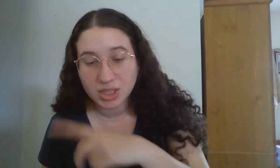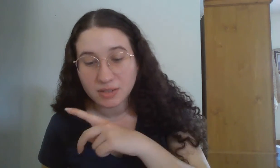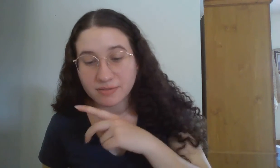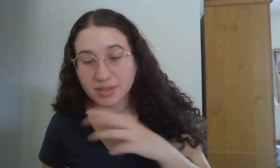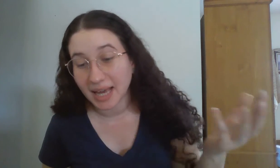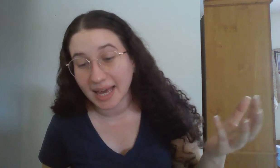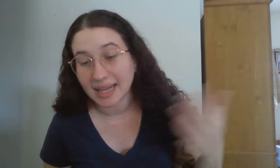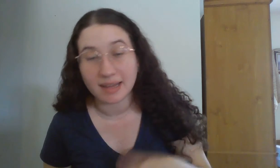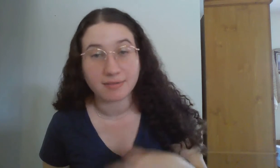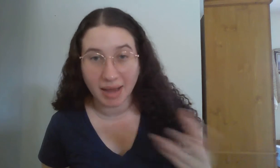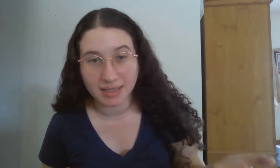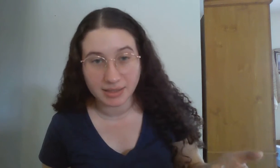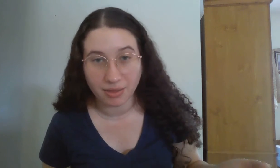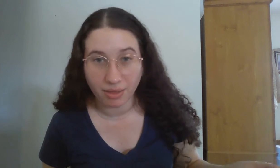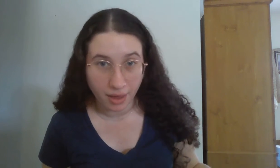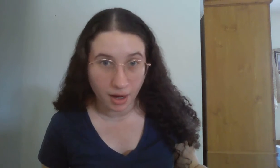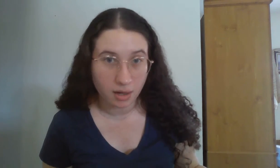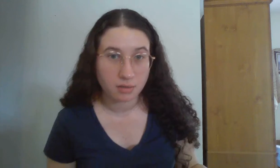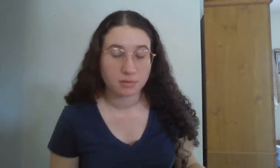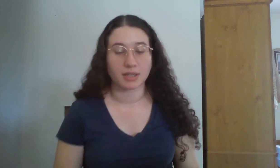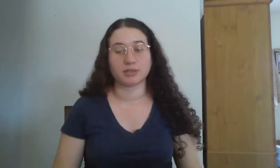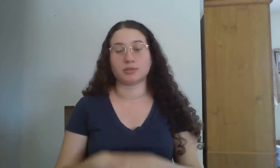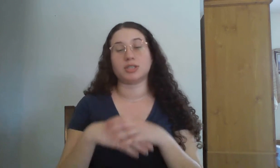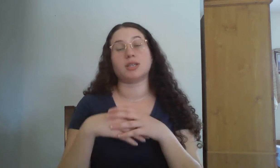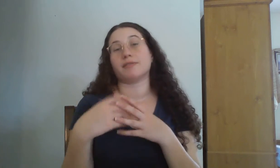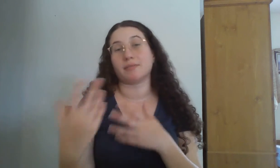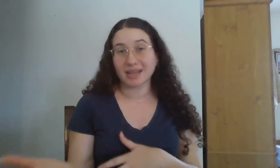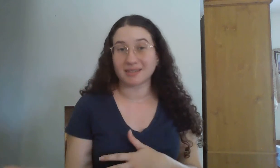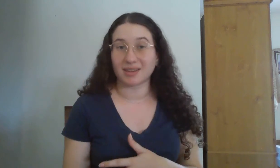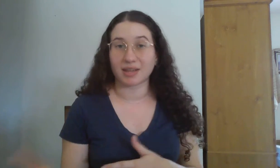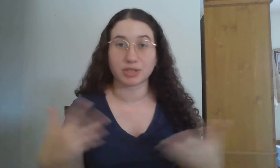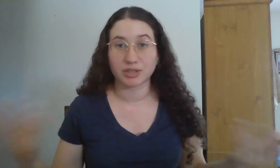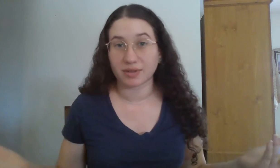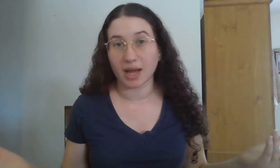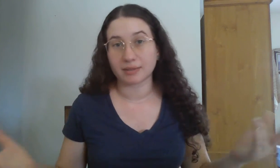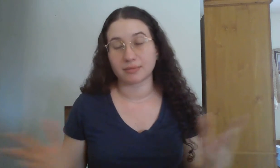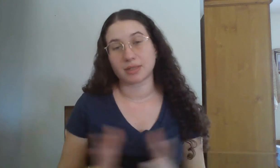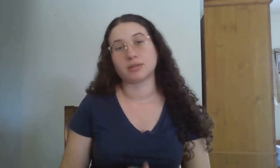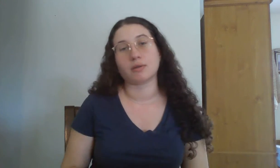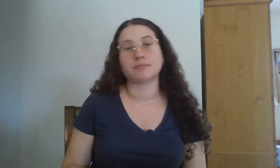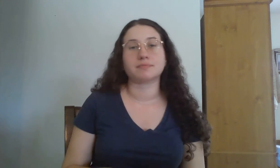She left magazine there, right? So she left the magazine there and she forgot, right? So.